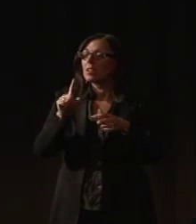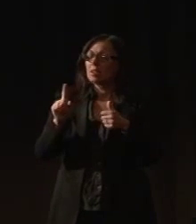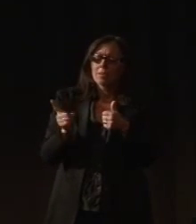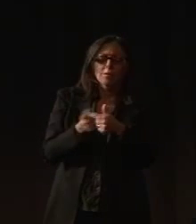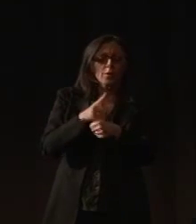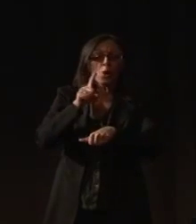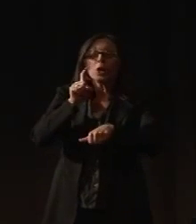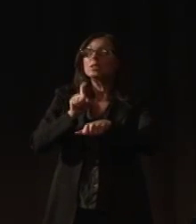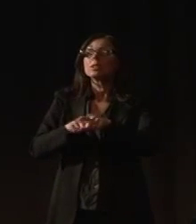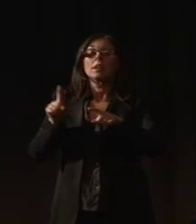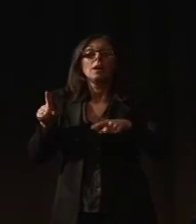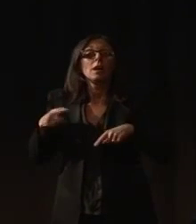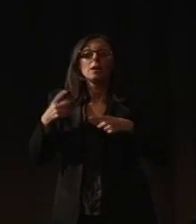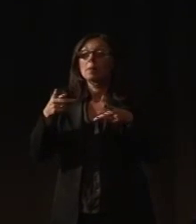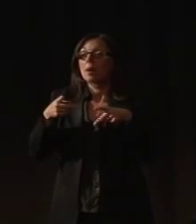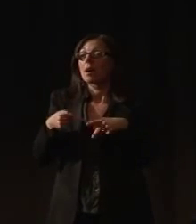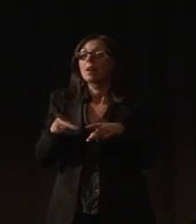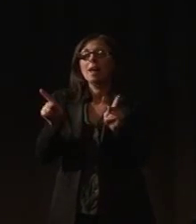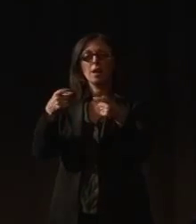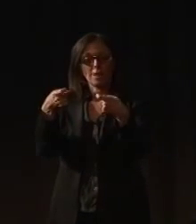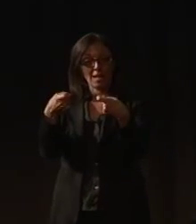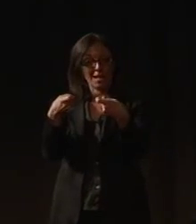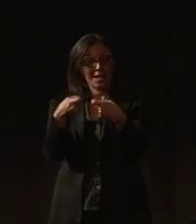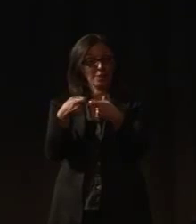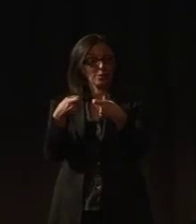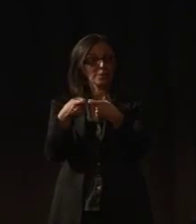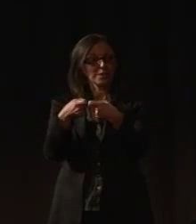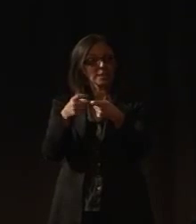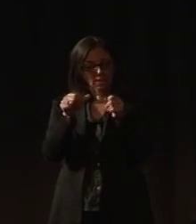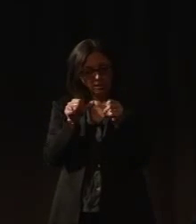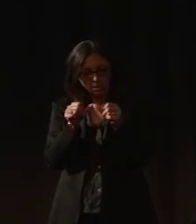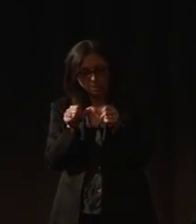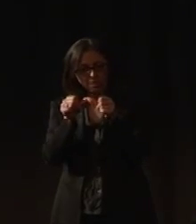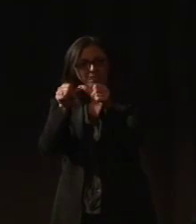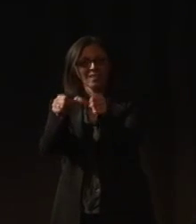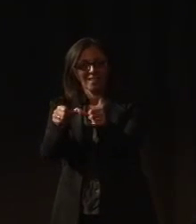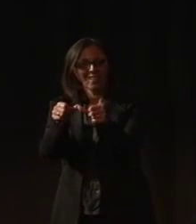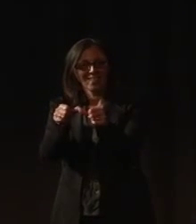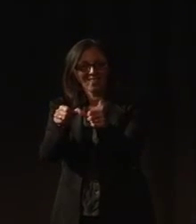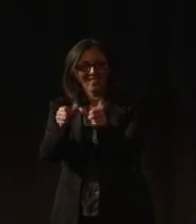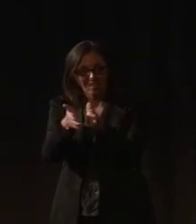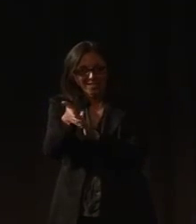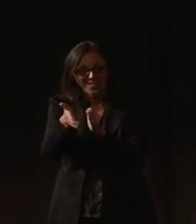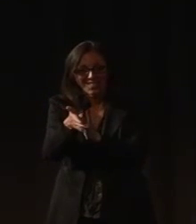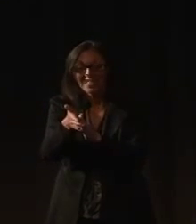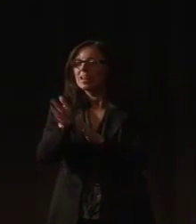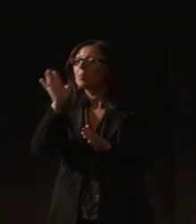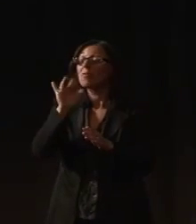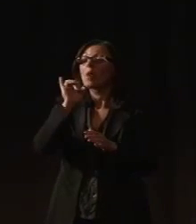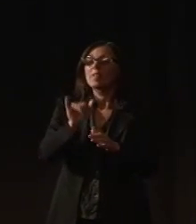microsecond. Until then, there were sparks and nothing else. So the original pila Volta